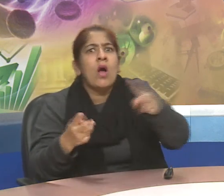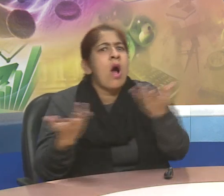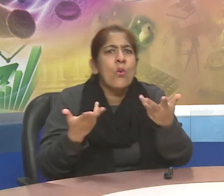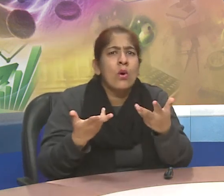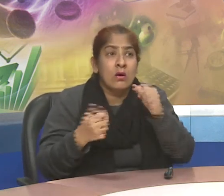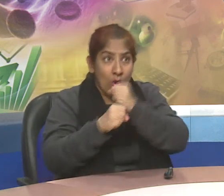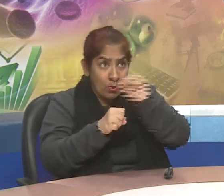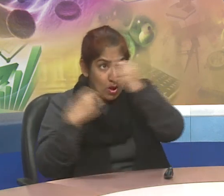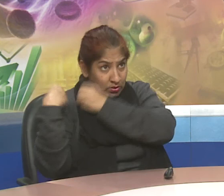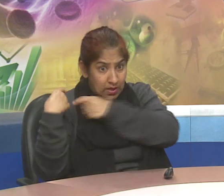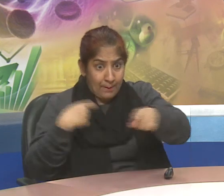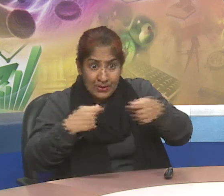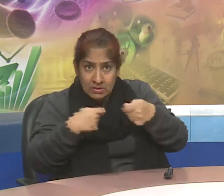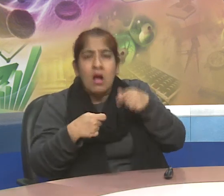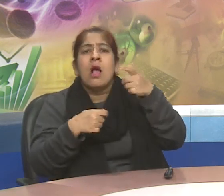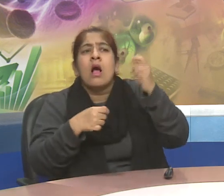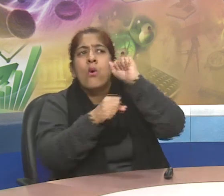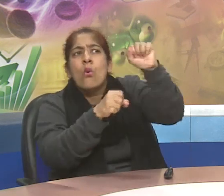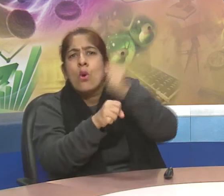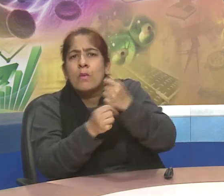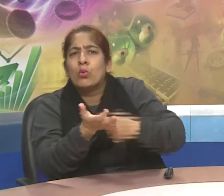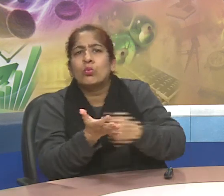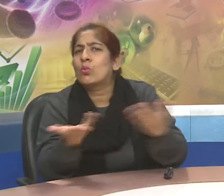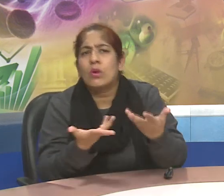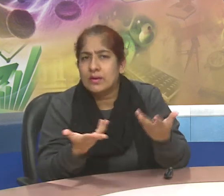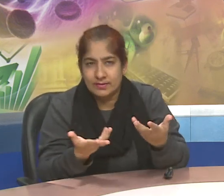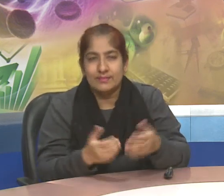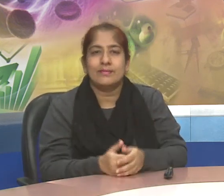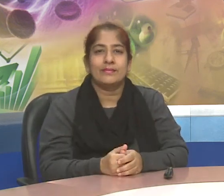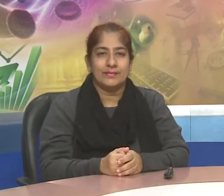business responsibility to the government?